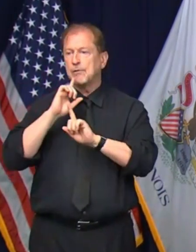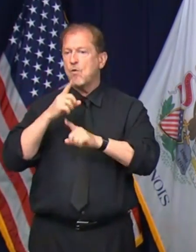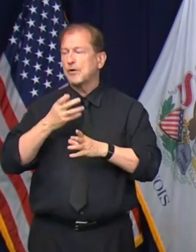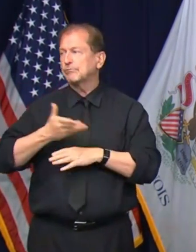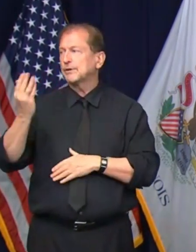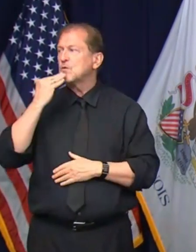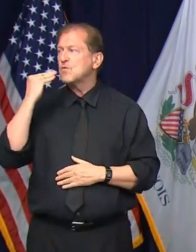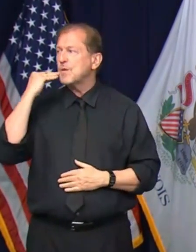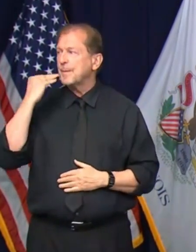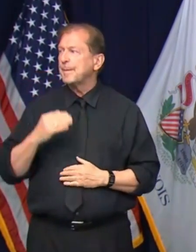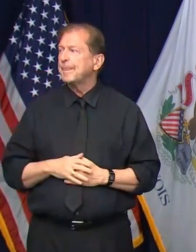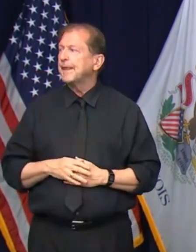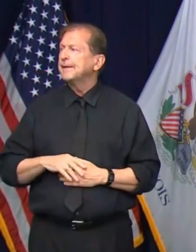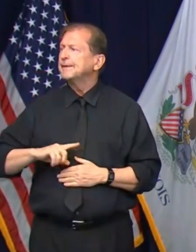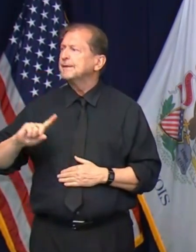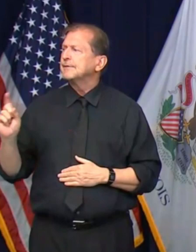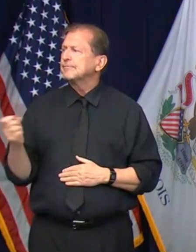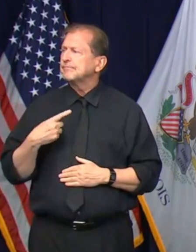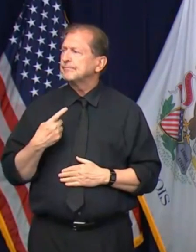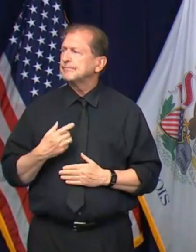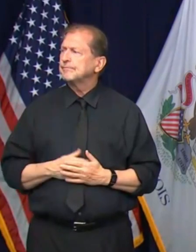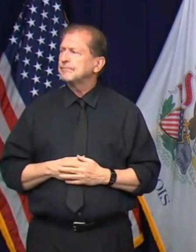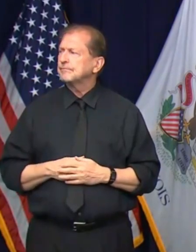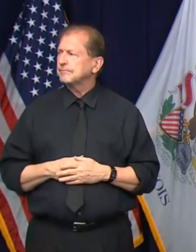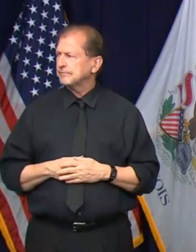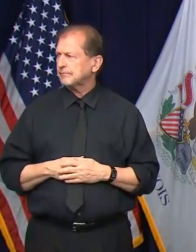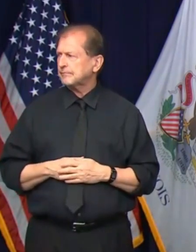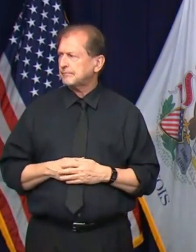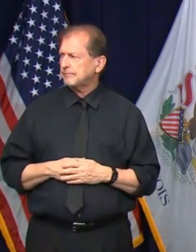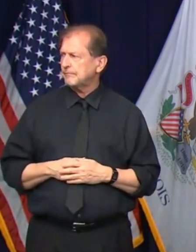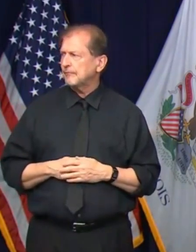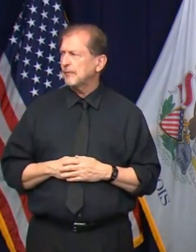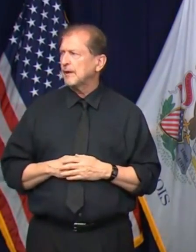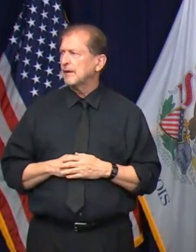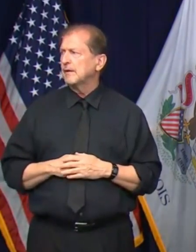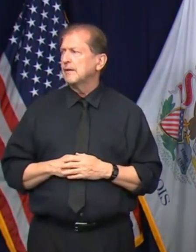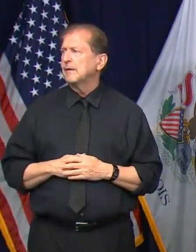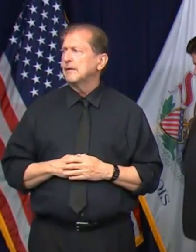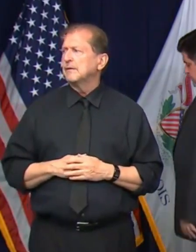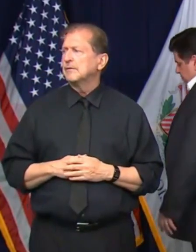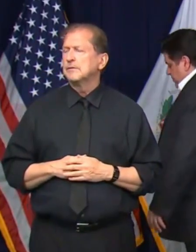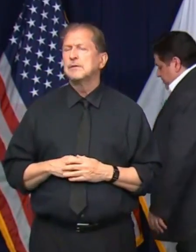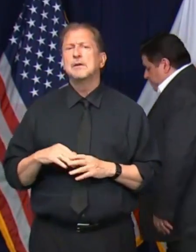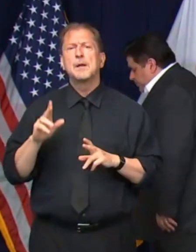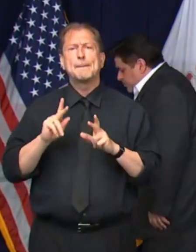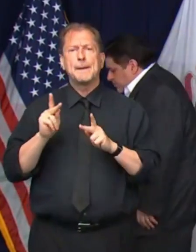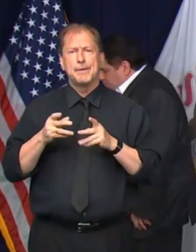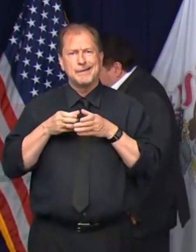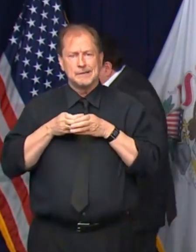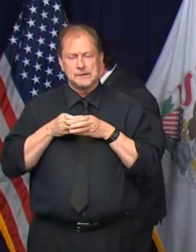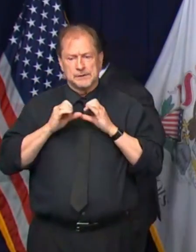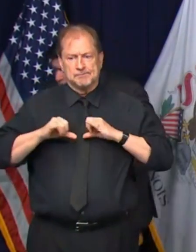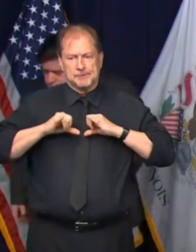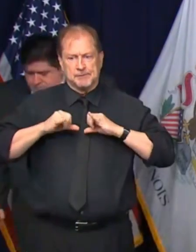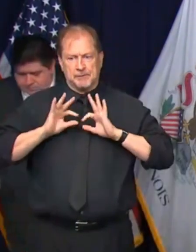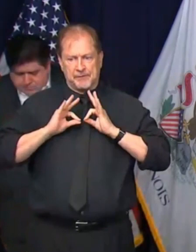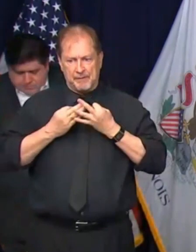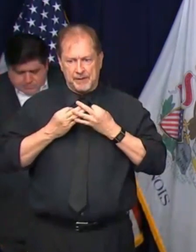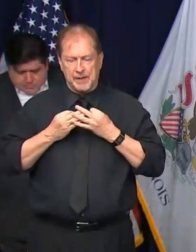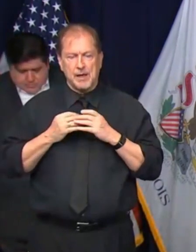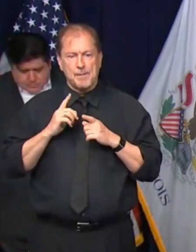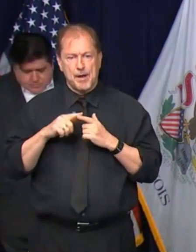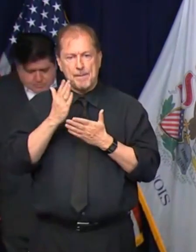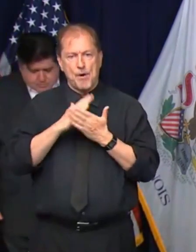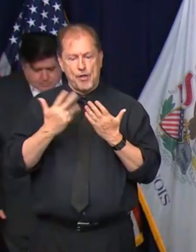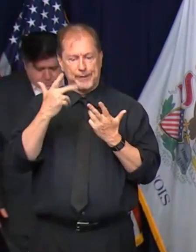at Block Club also had another question for Dr. Ezike. How can people safely expand their quarantine circle in phase 3 when groups of 10 are allowed?